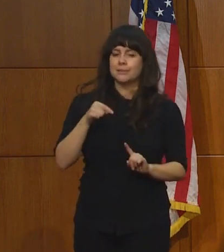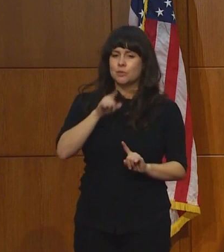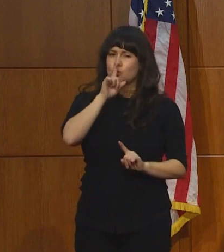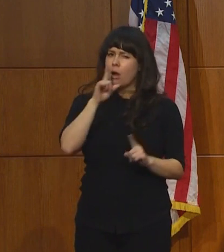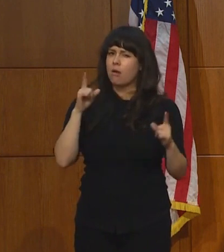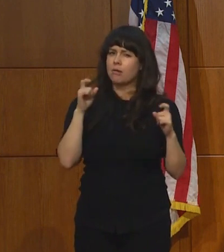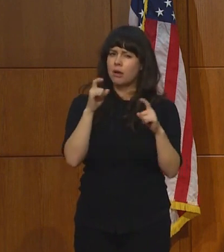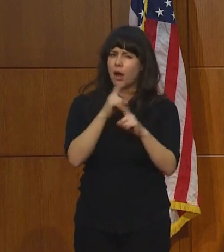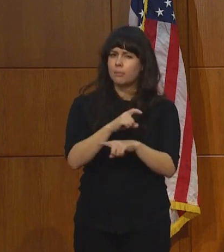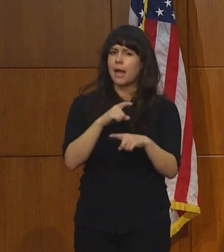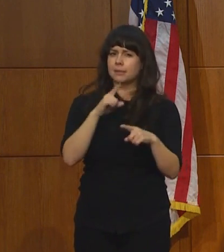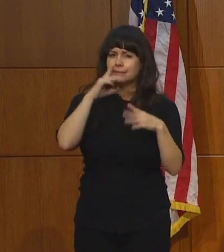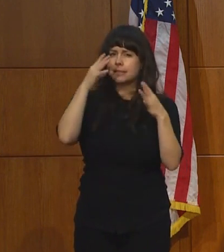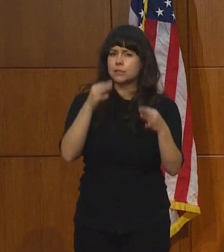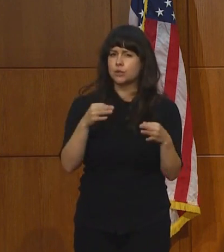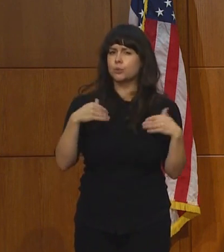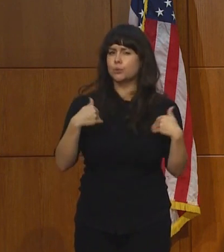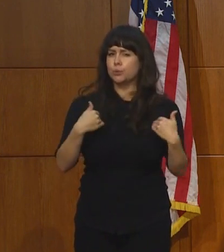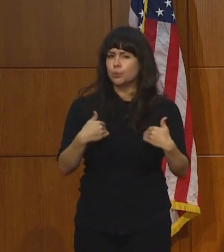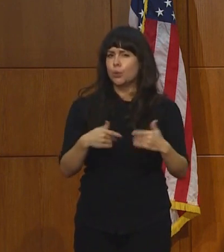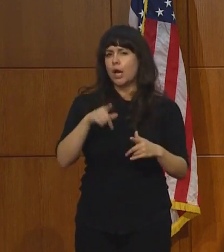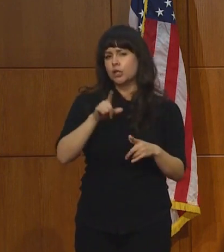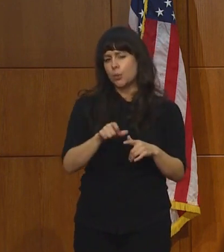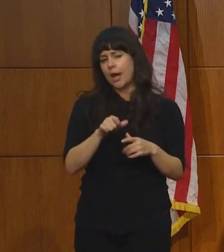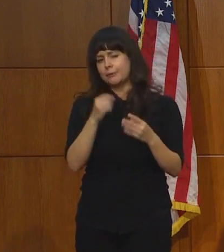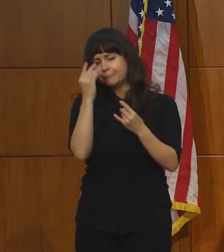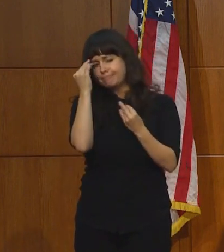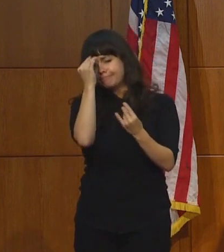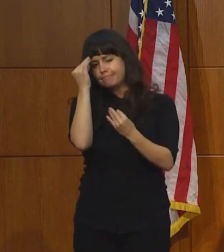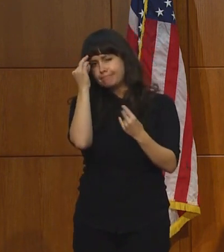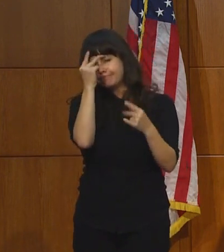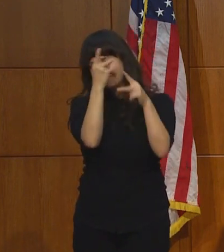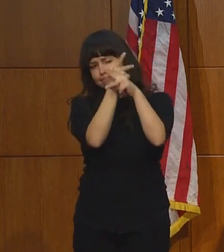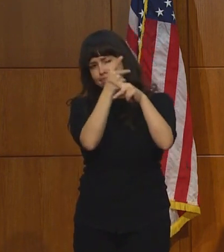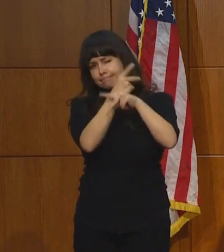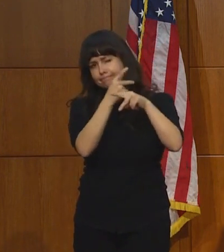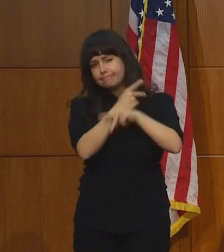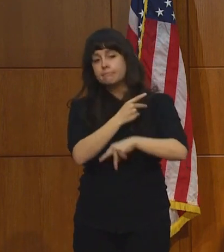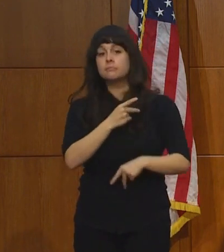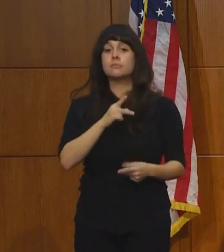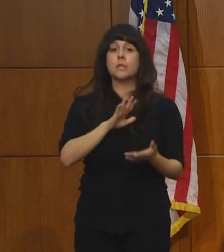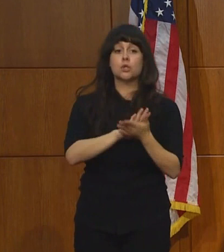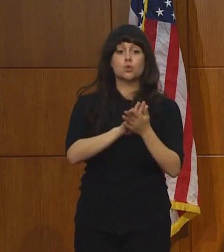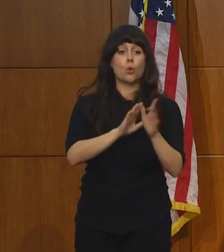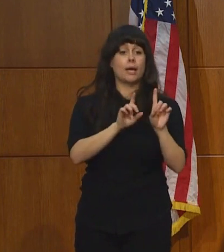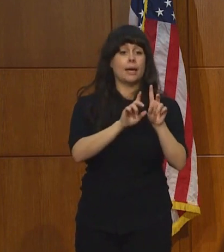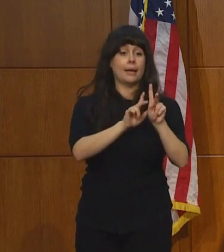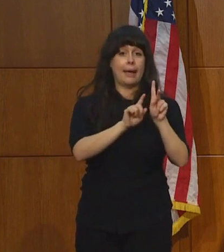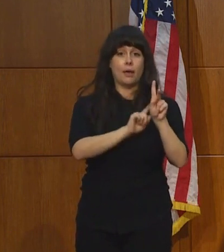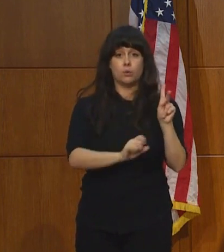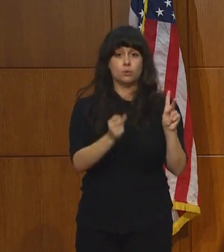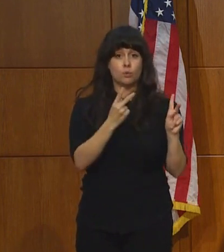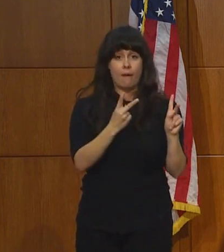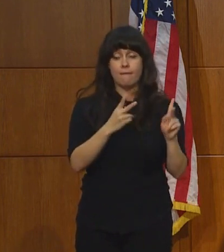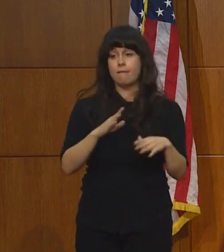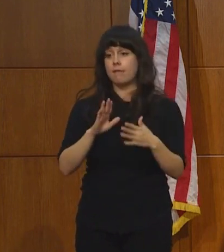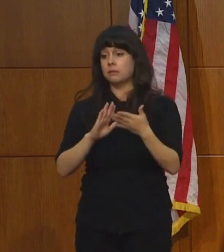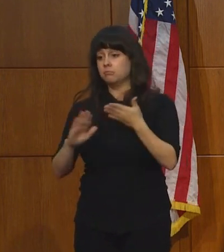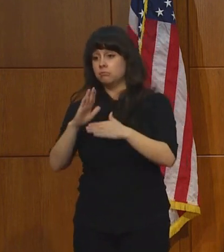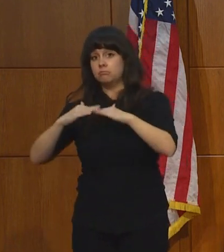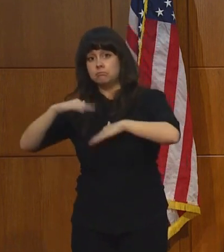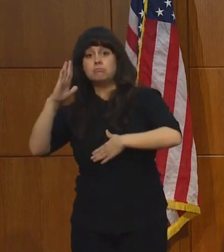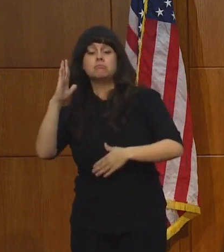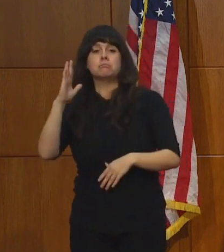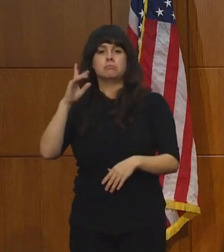and difficult decisions to make. Schools from K through 12 through higher education must be aware of